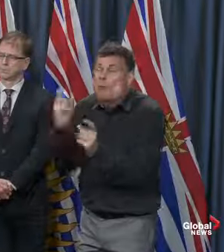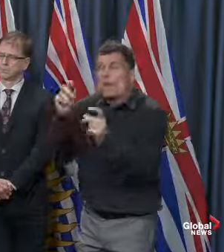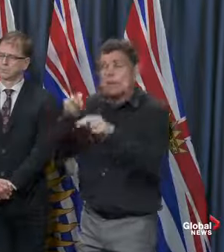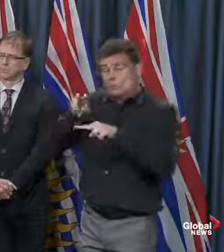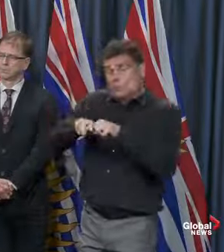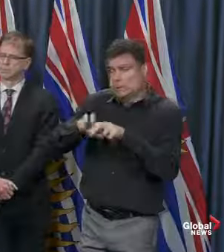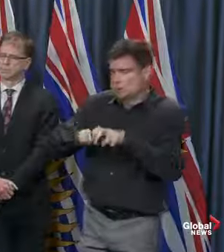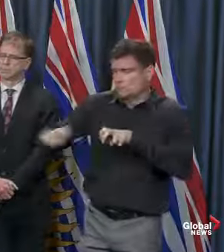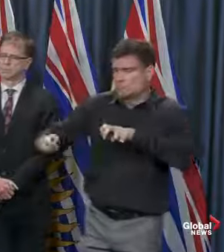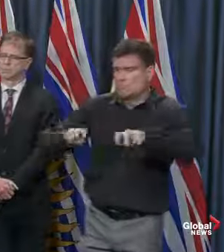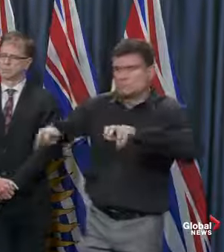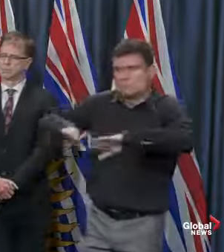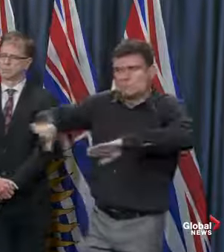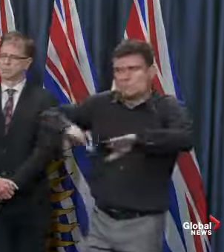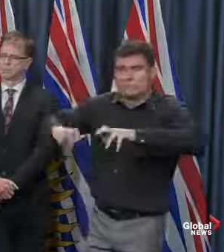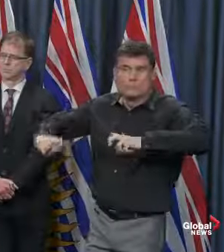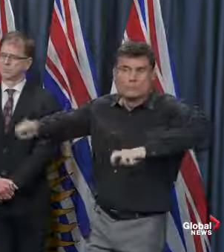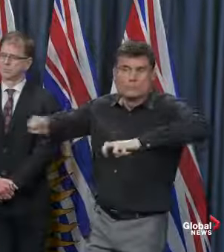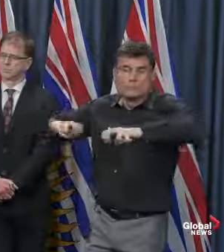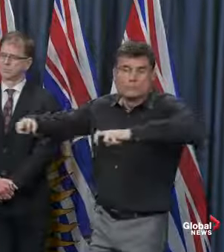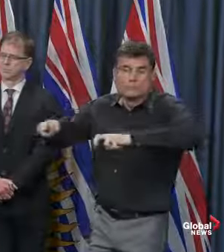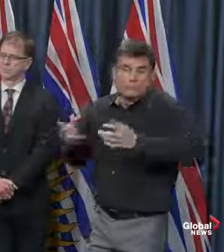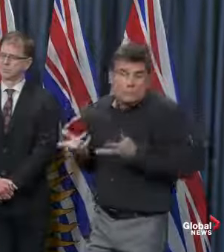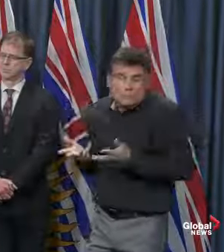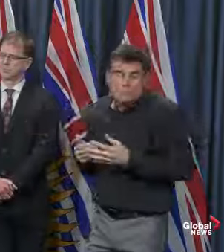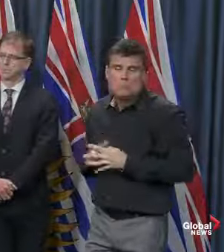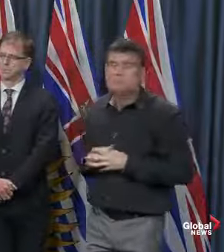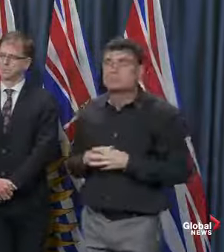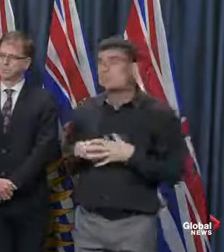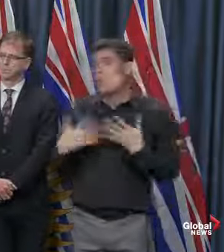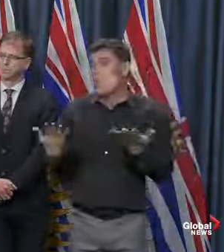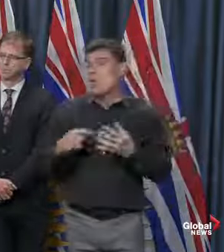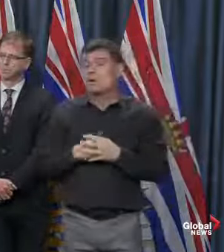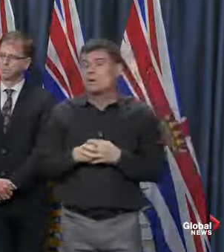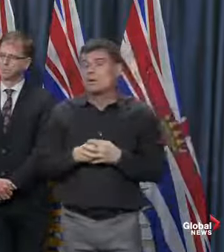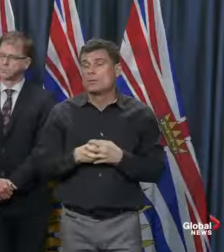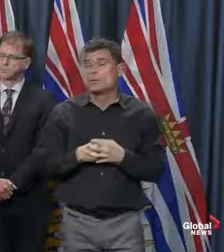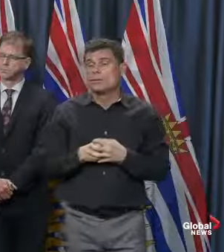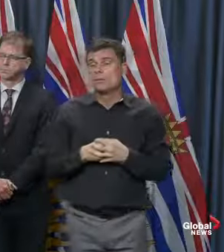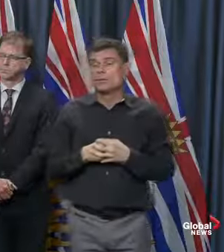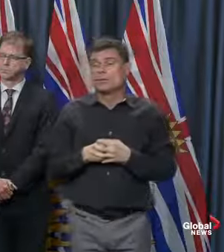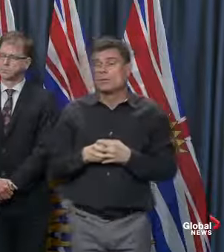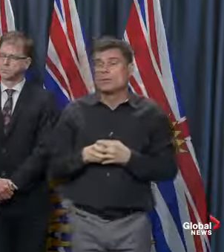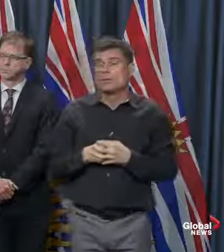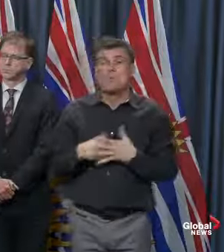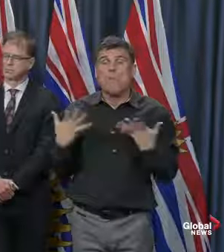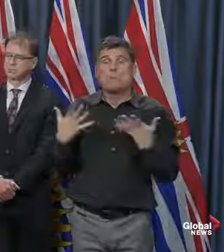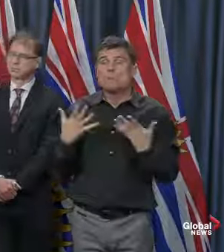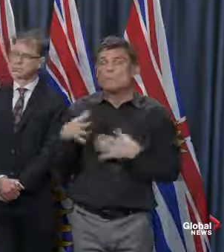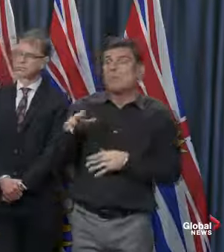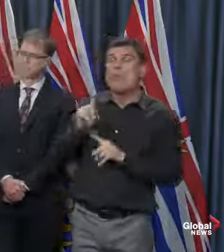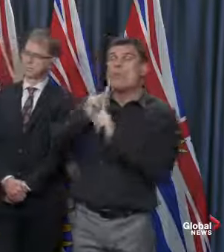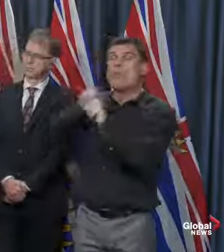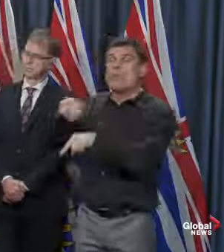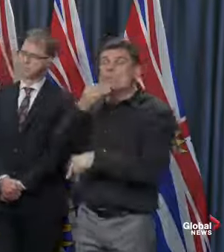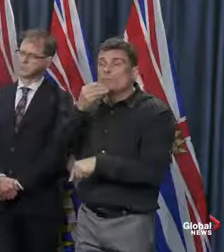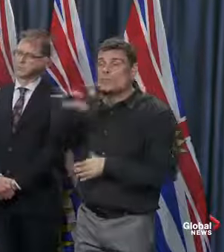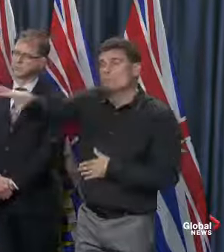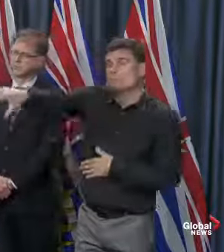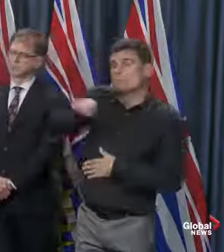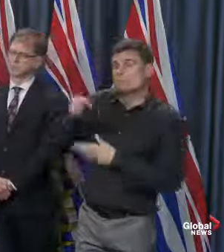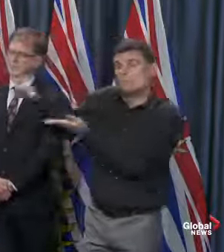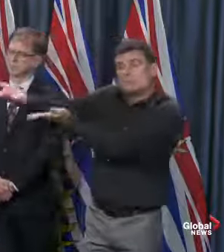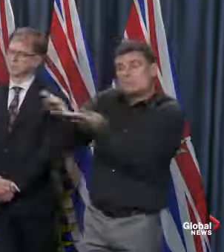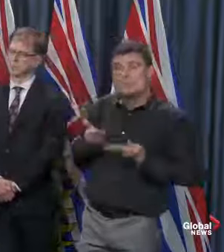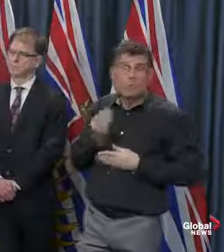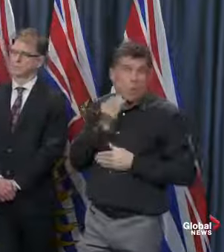settings. Or be looking at takeaway services, for example, as a way of modifying their business practice